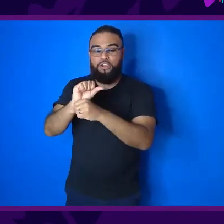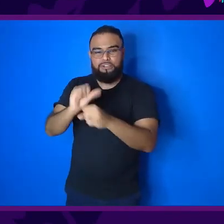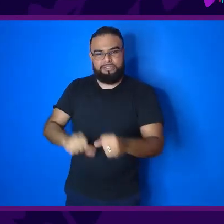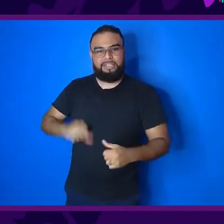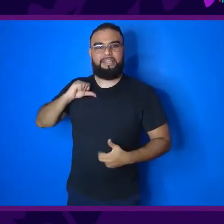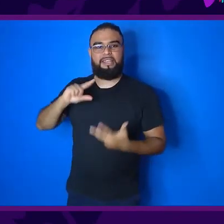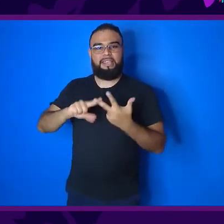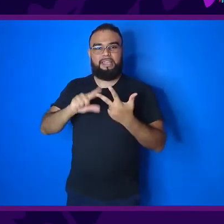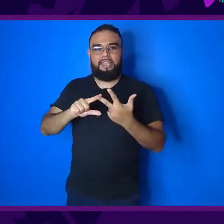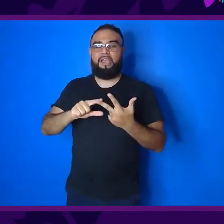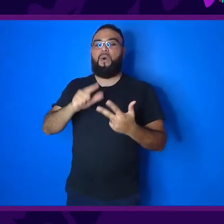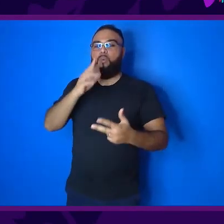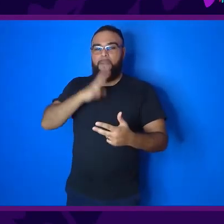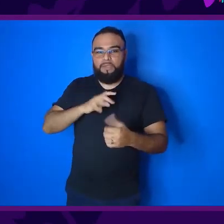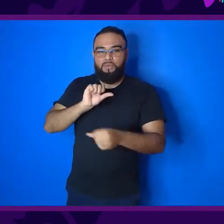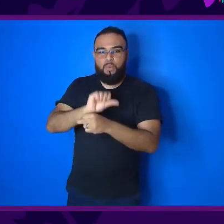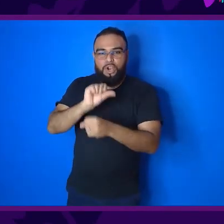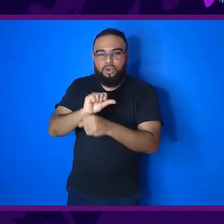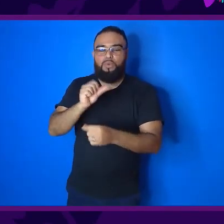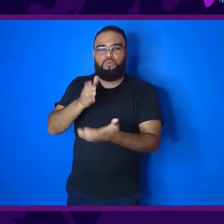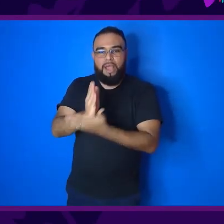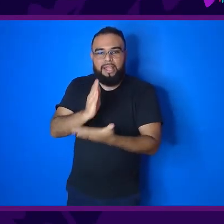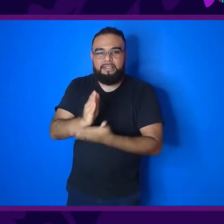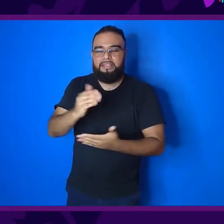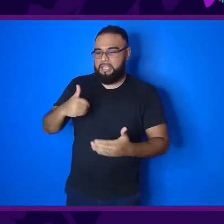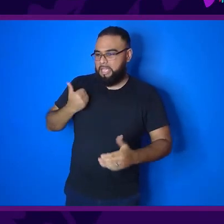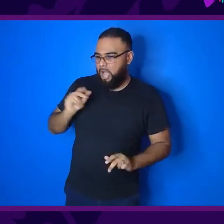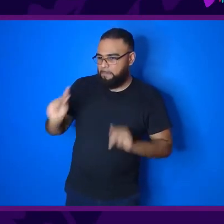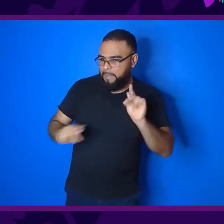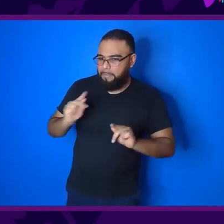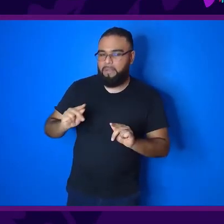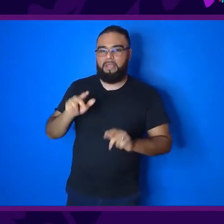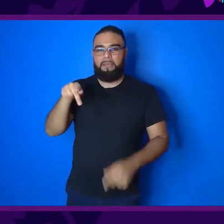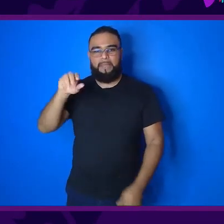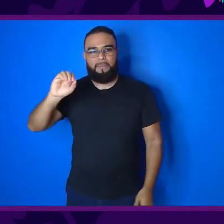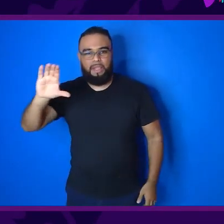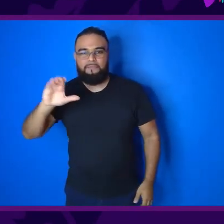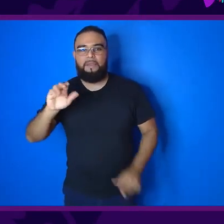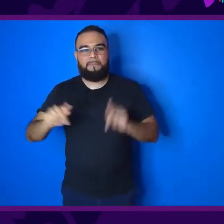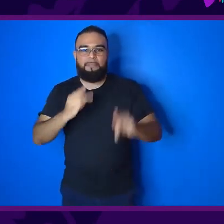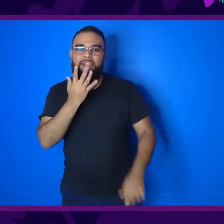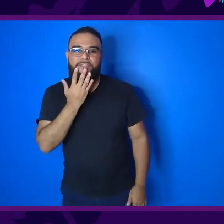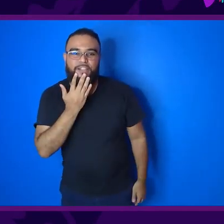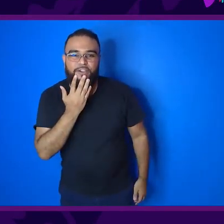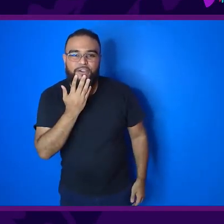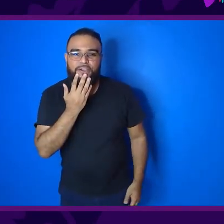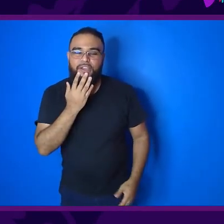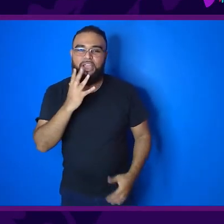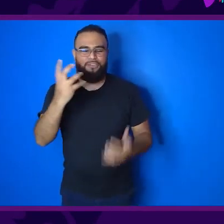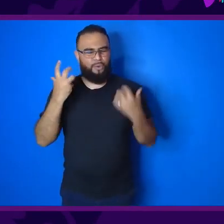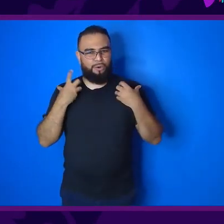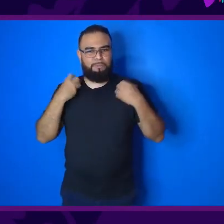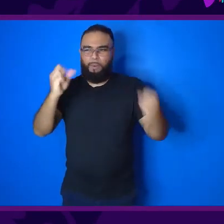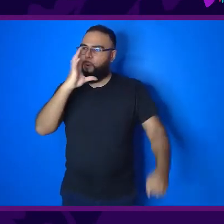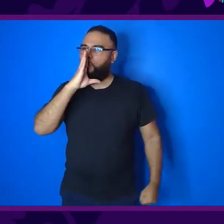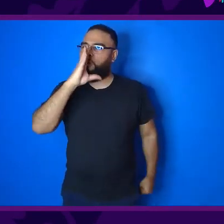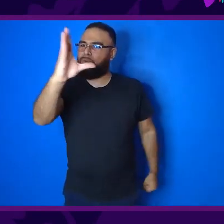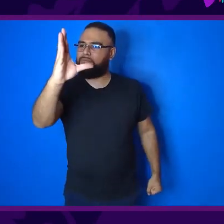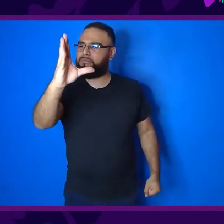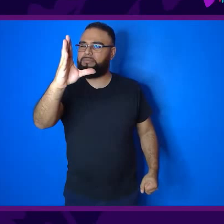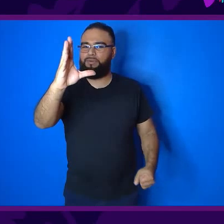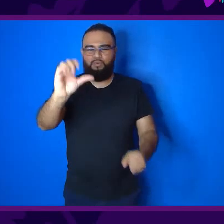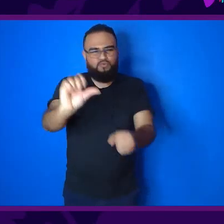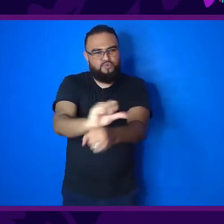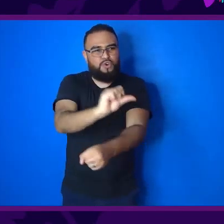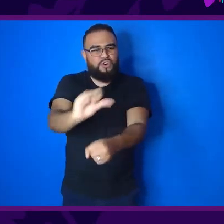for our young people, for people of color, and for your bold and tireless work to make America a country that lives